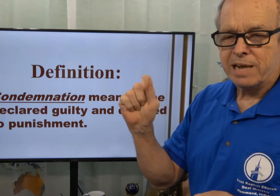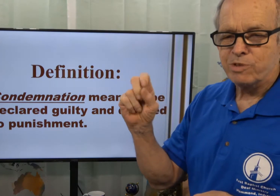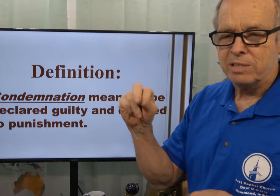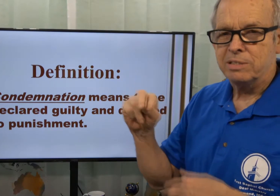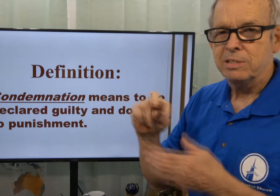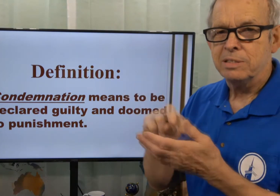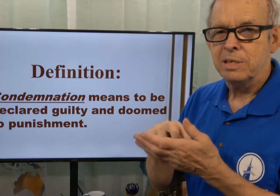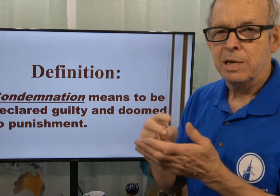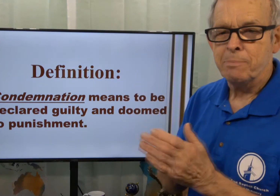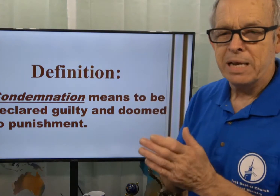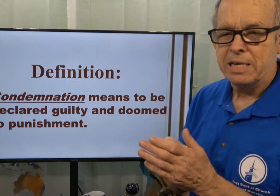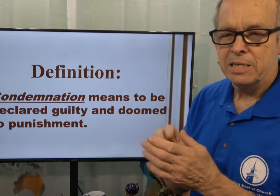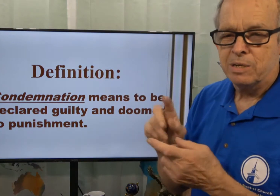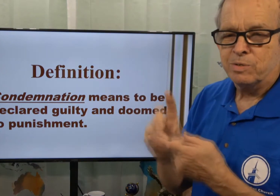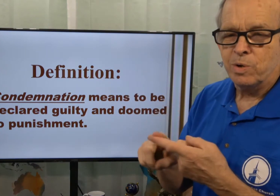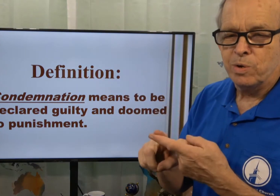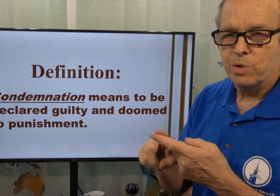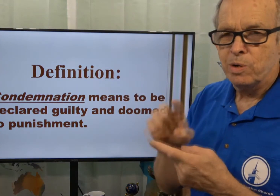Condemnation means to be